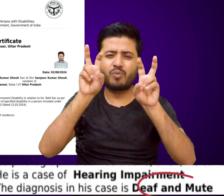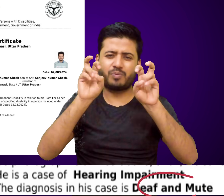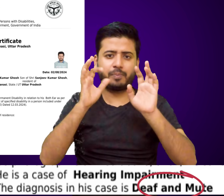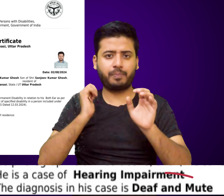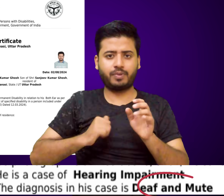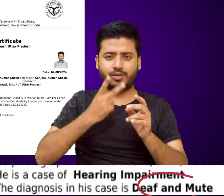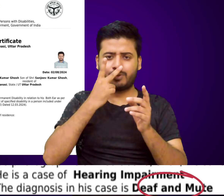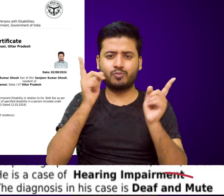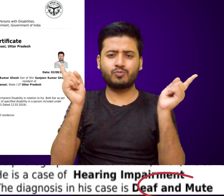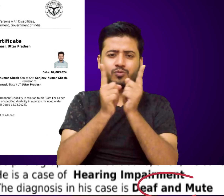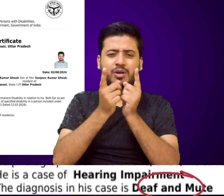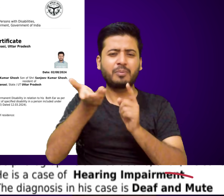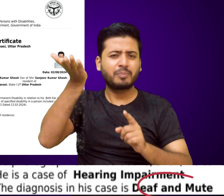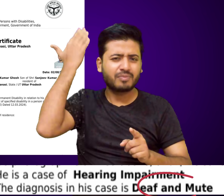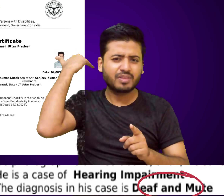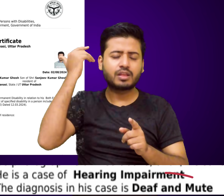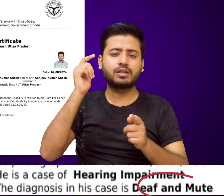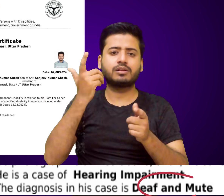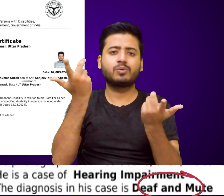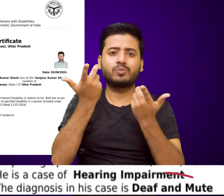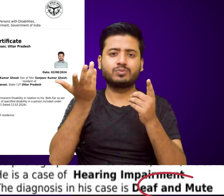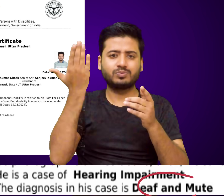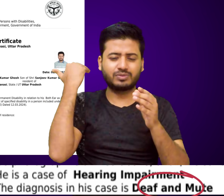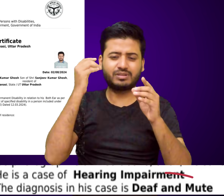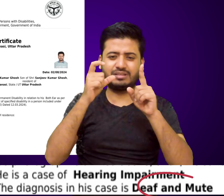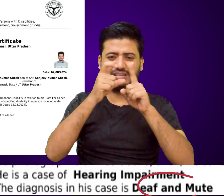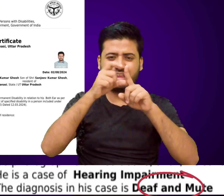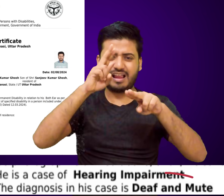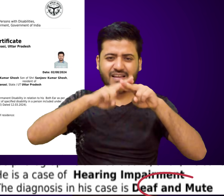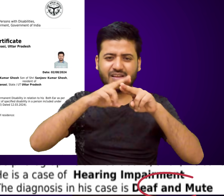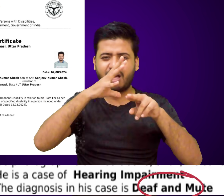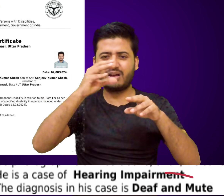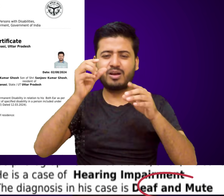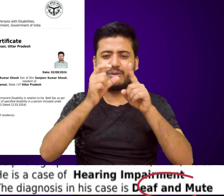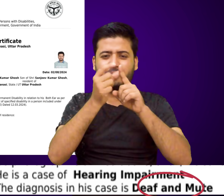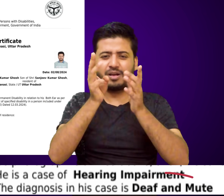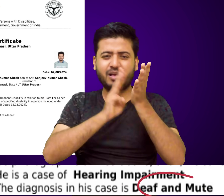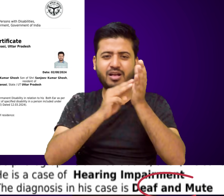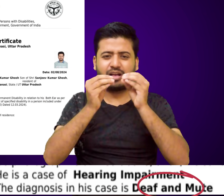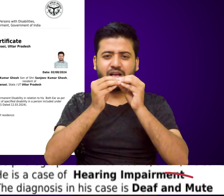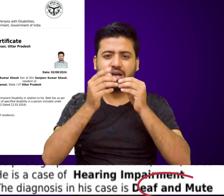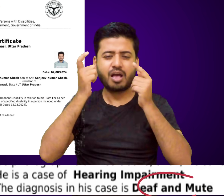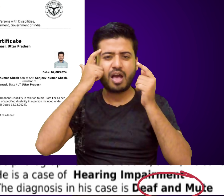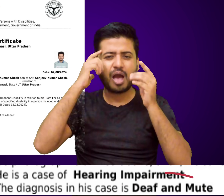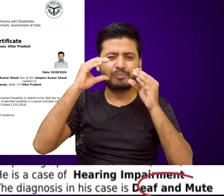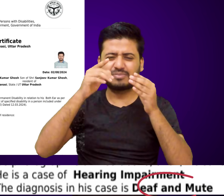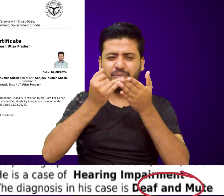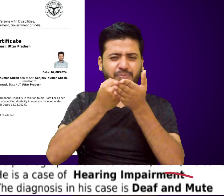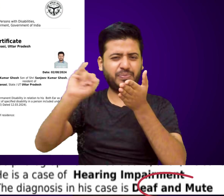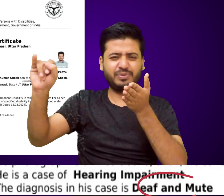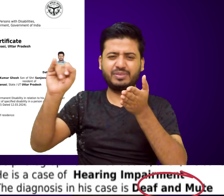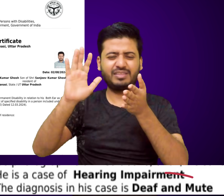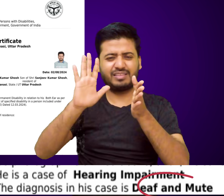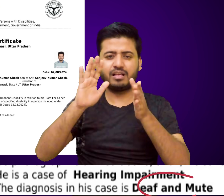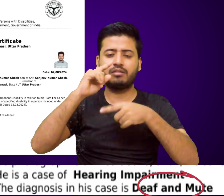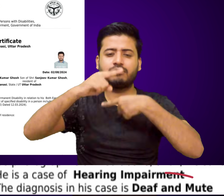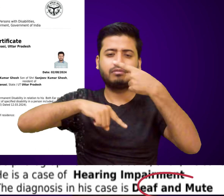disabilities, DIVYANGJAN, or patients seeking medical treatment. General rules for all concessions. Bookings at